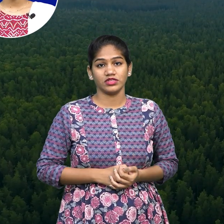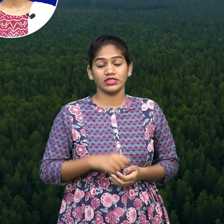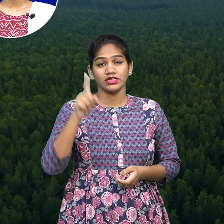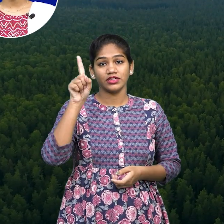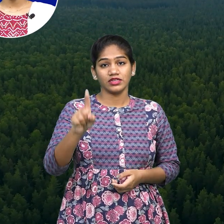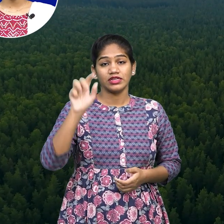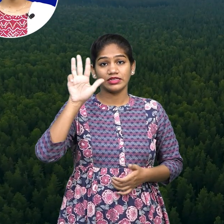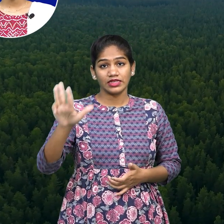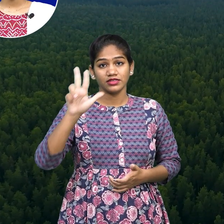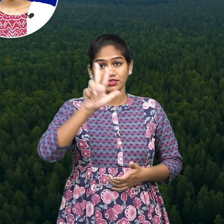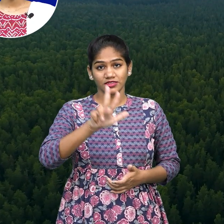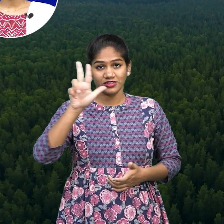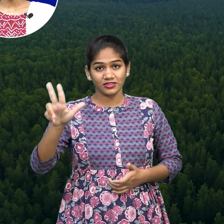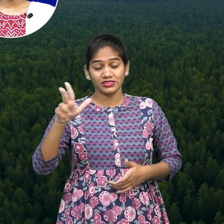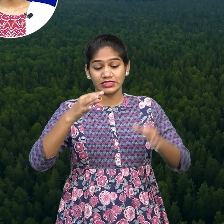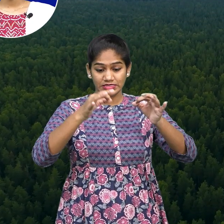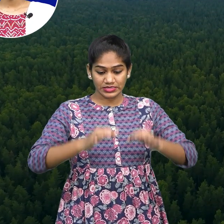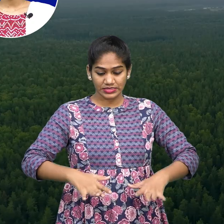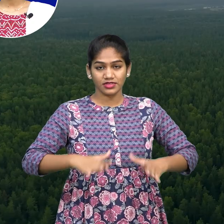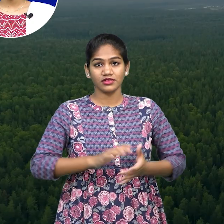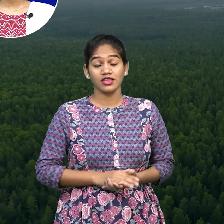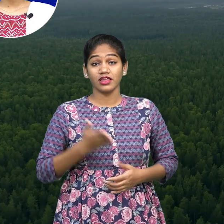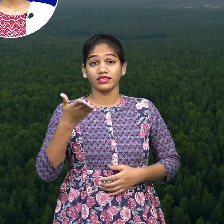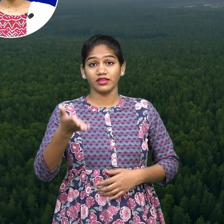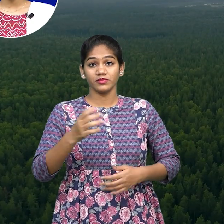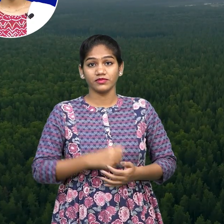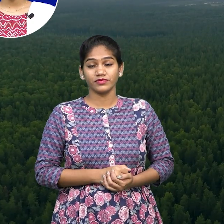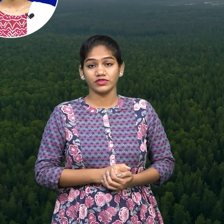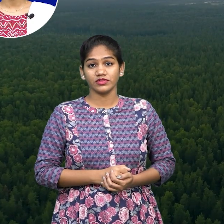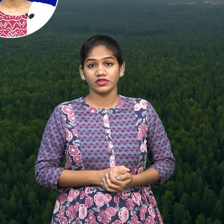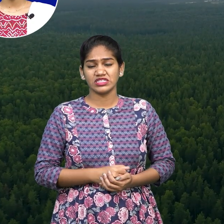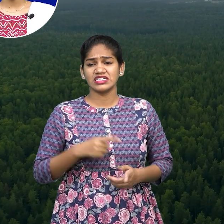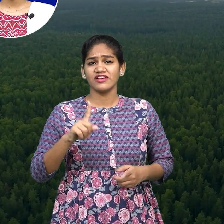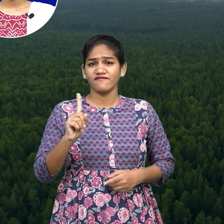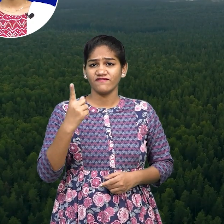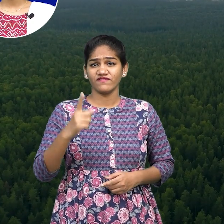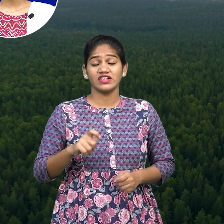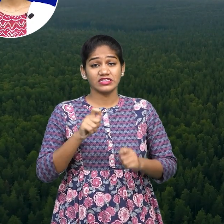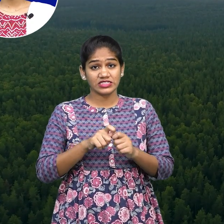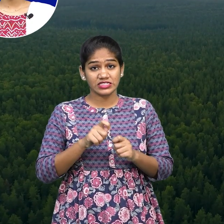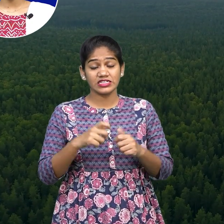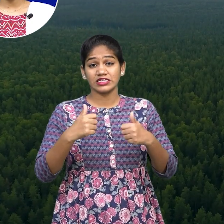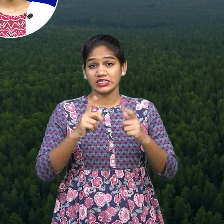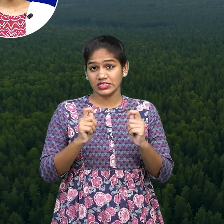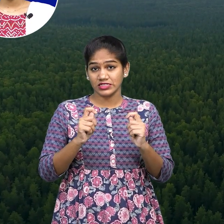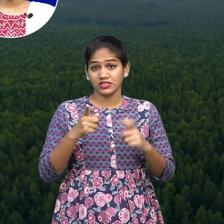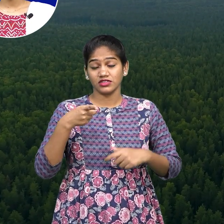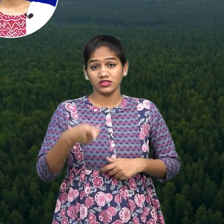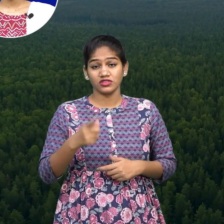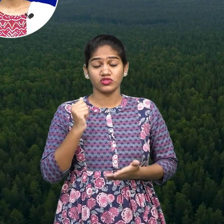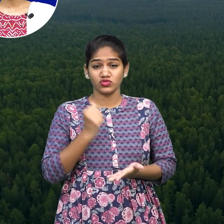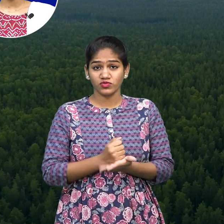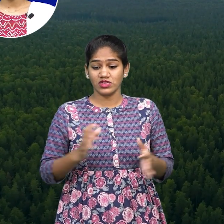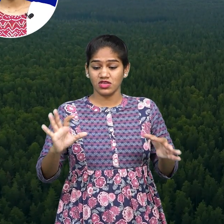1988 declared that the primary task should be to associate